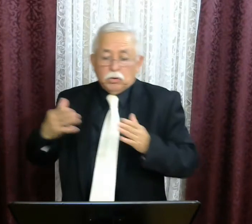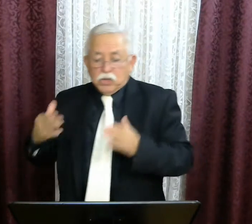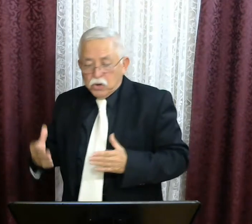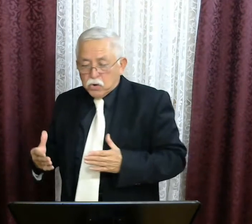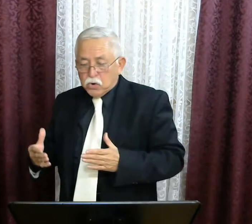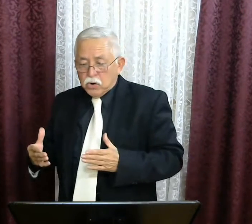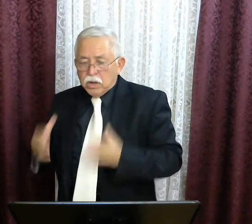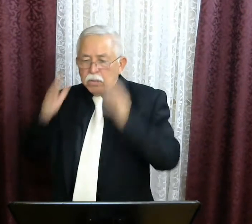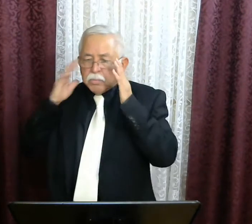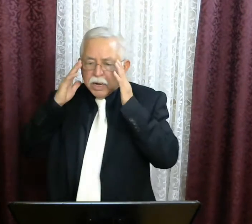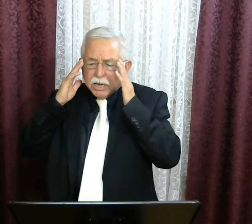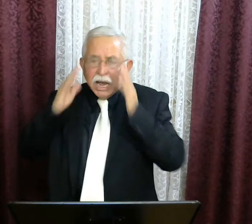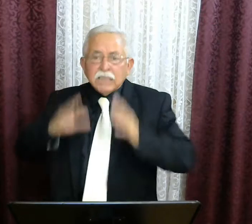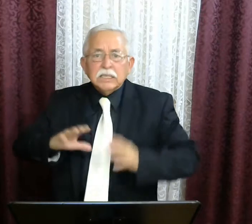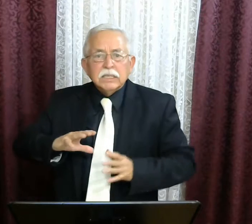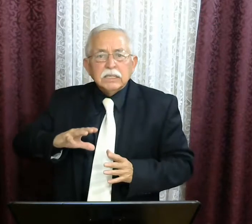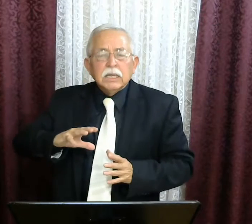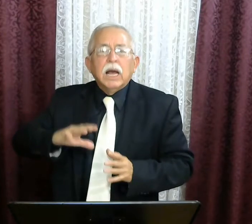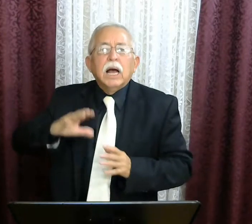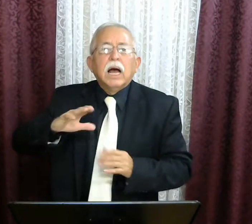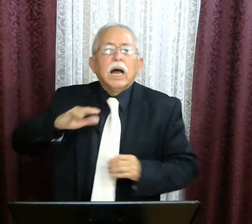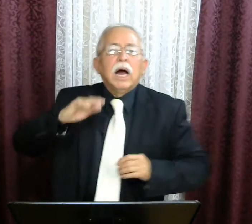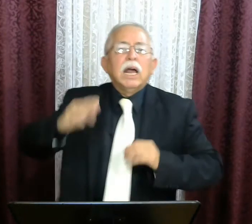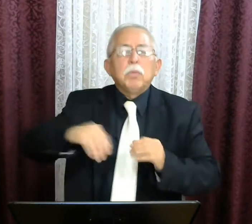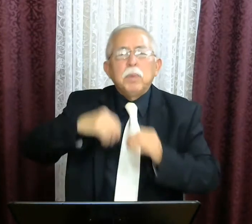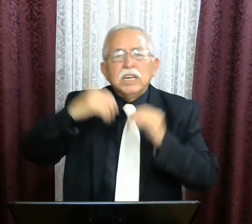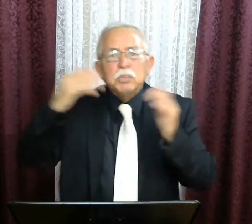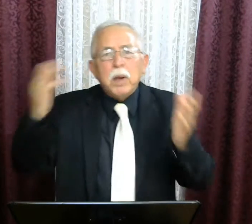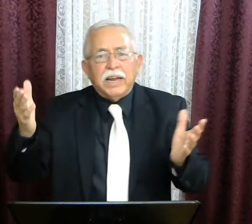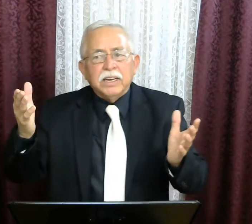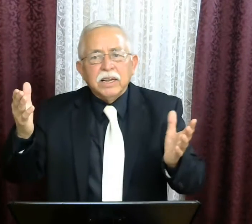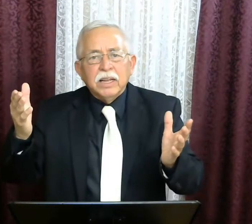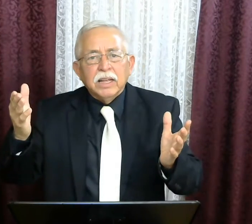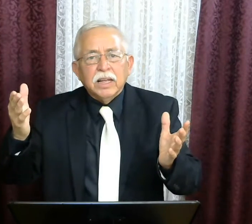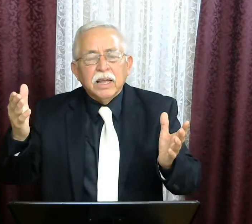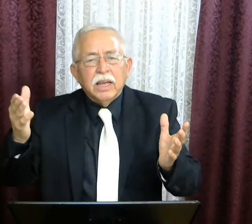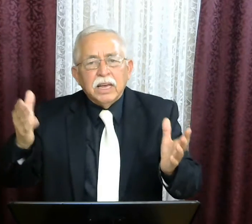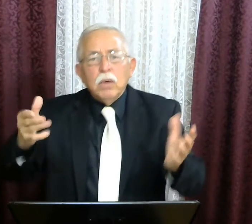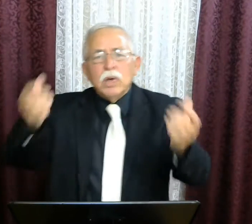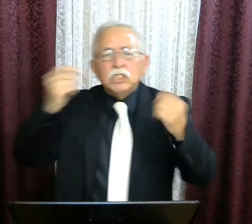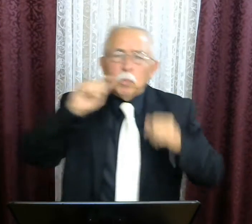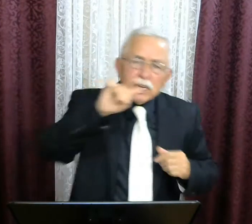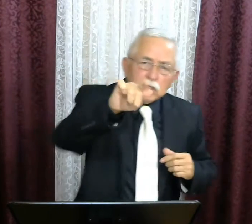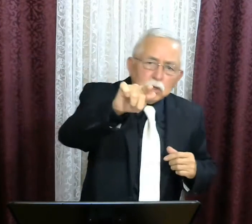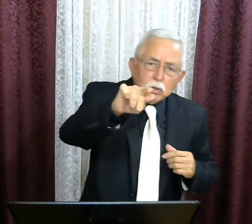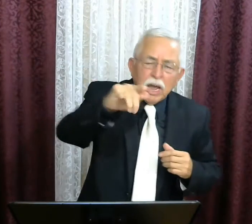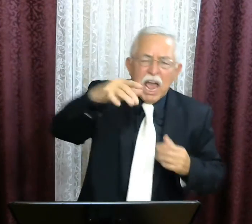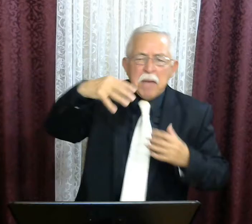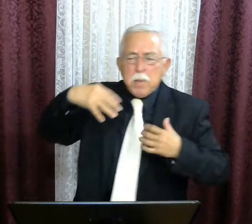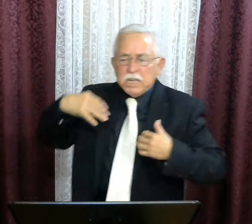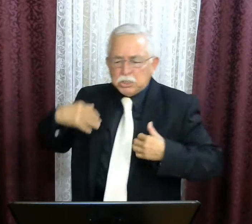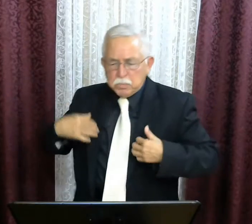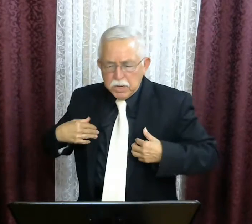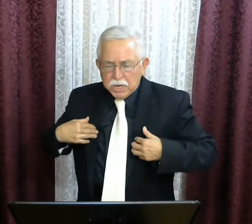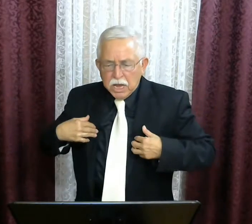you, but he has a lot of biggest plan. He wants to bless you and bless me, but